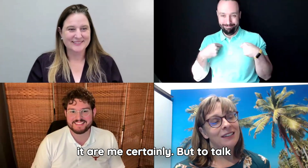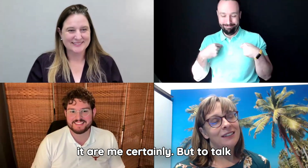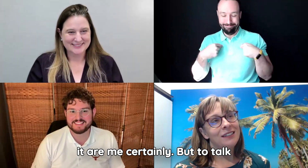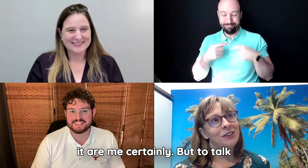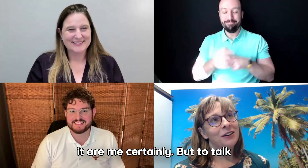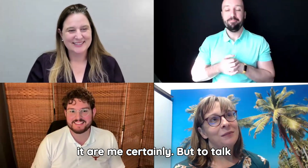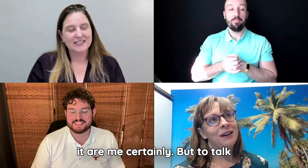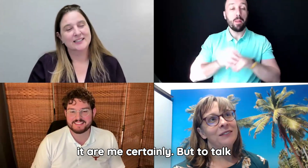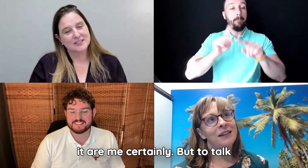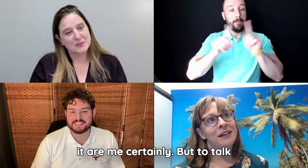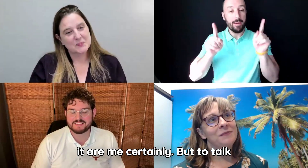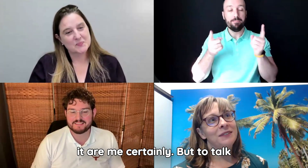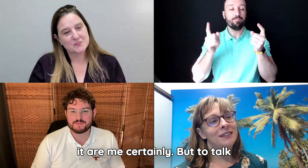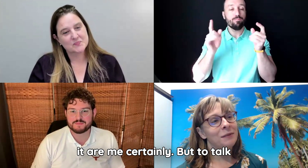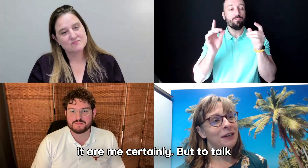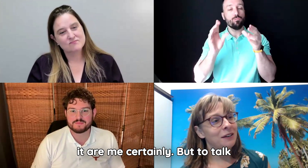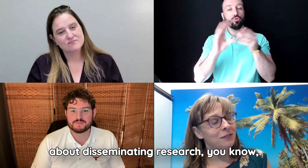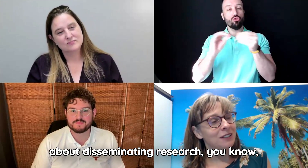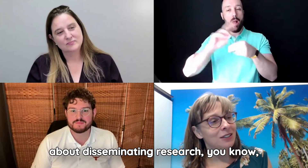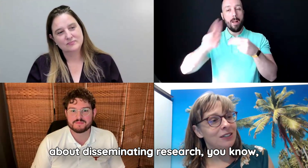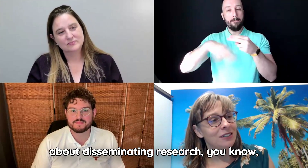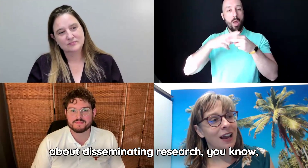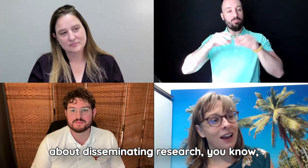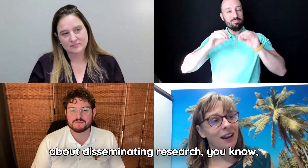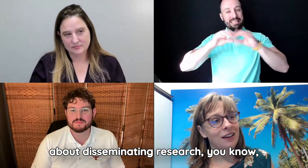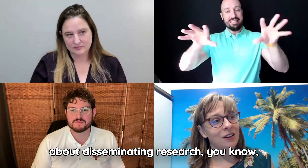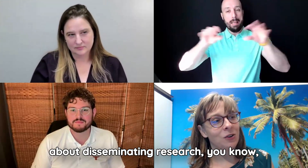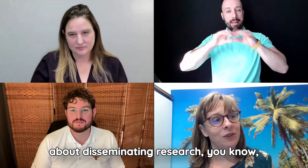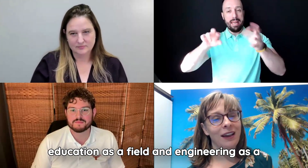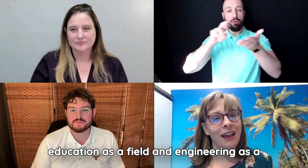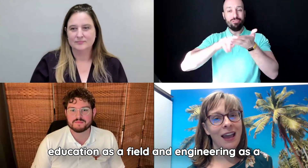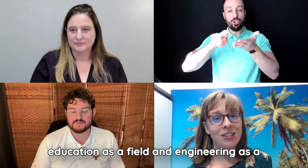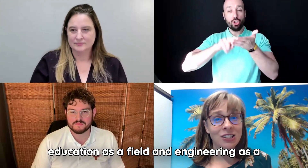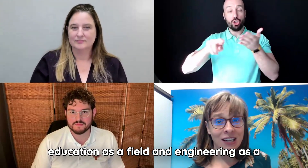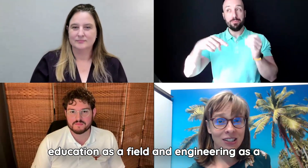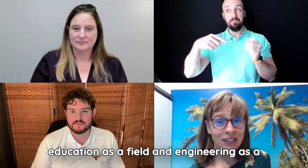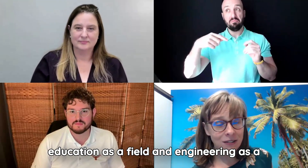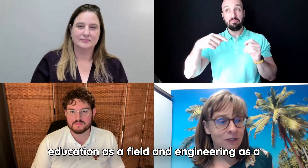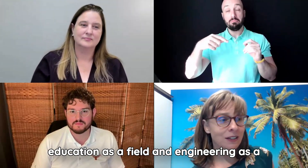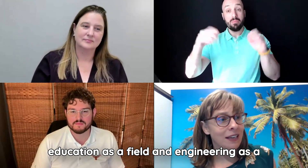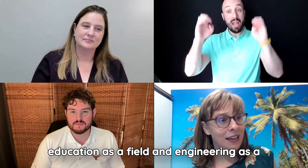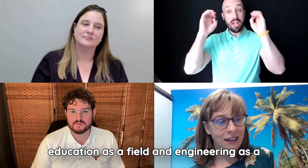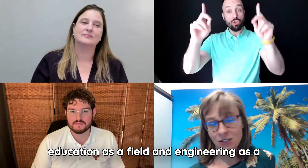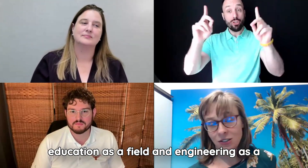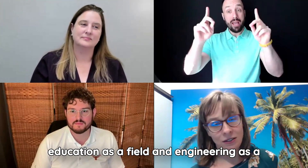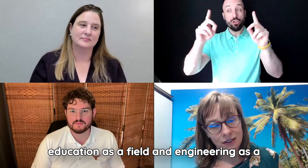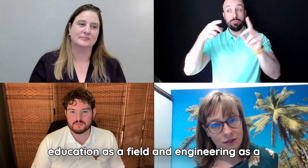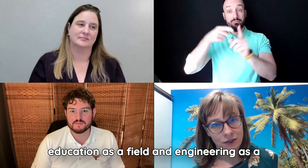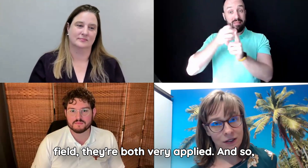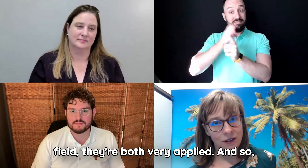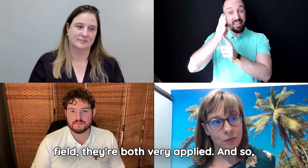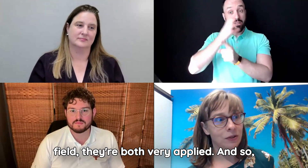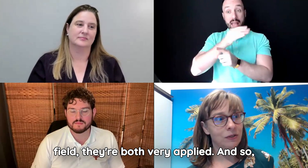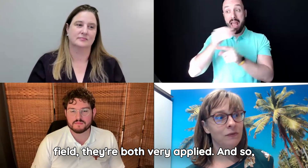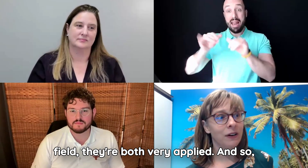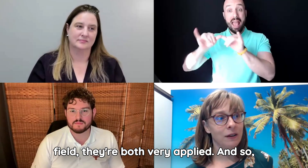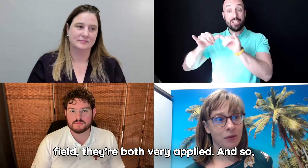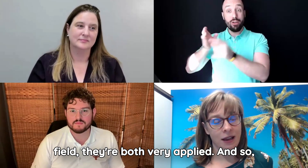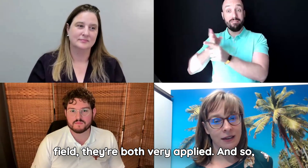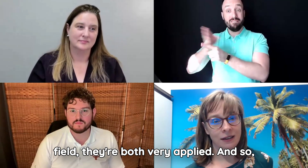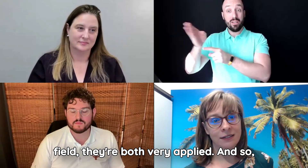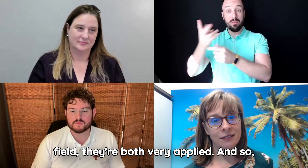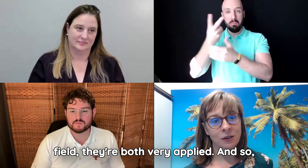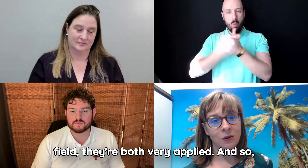But to talk about disseminating research, education as a field and engineering as a field, they're both